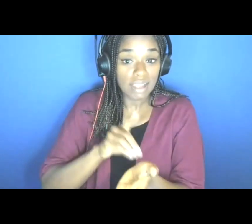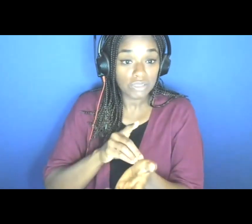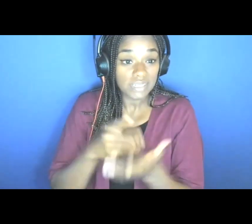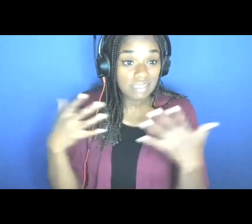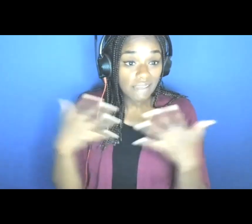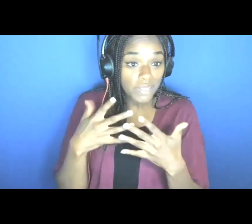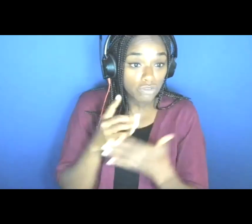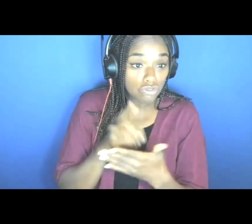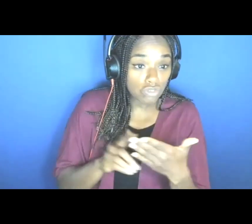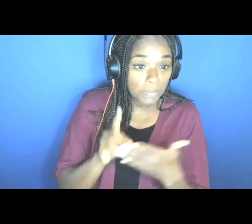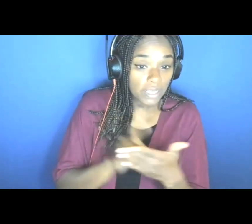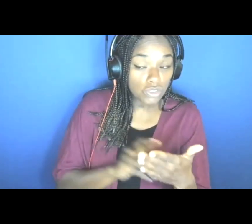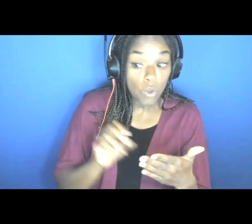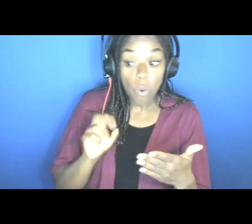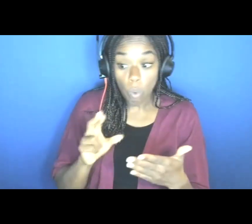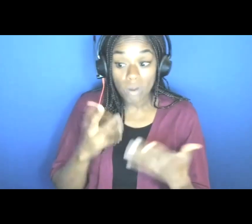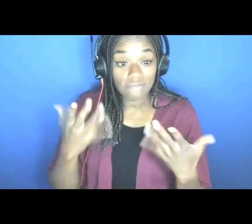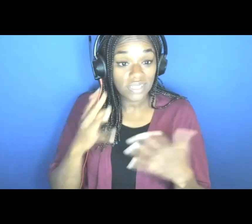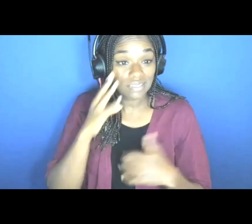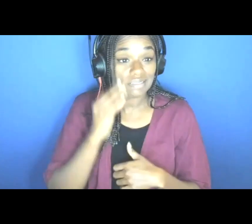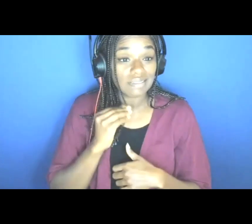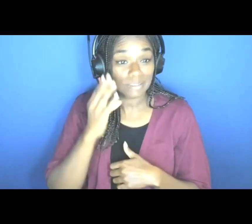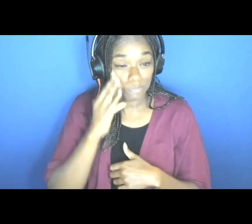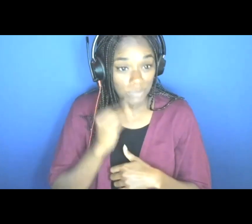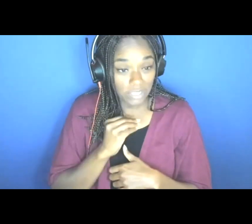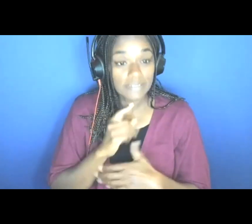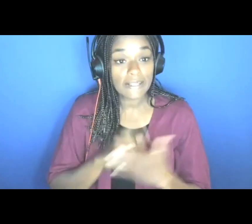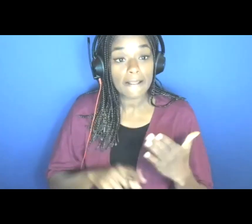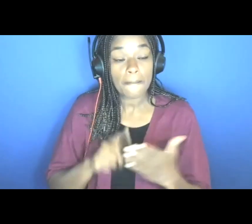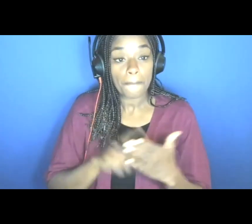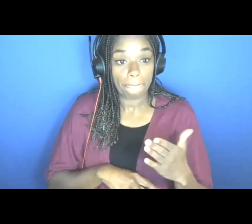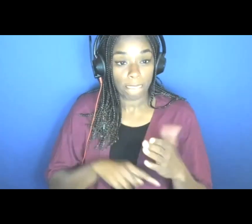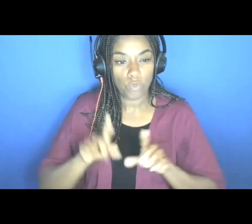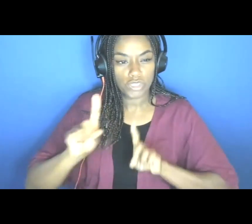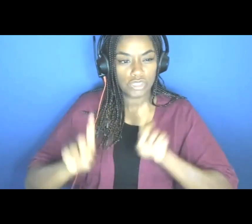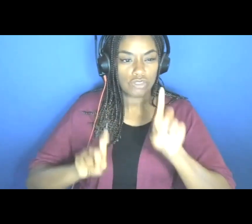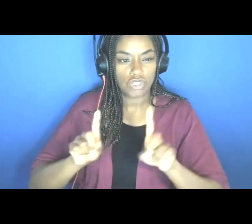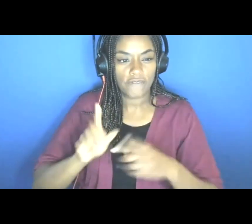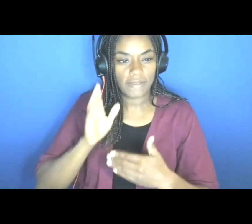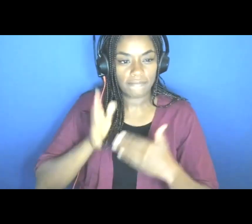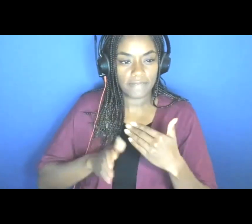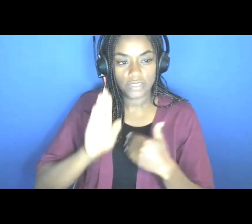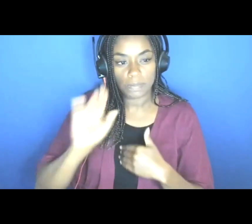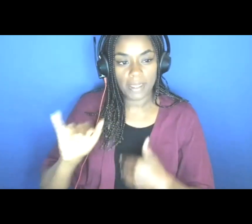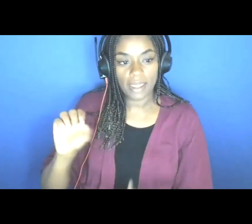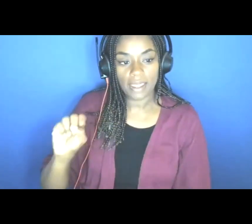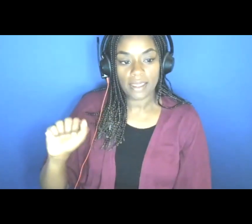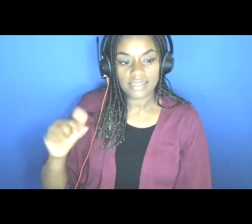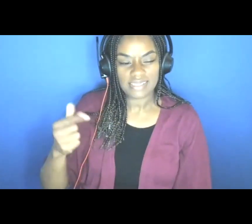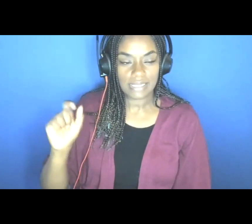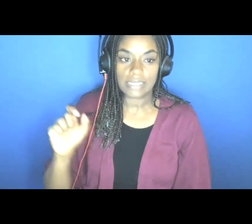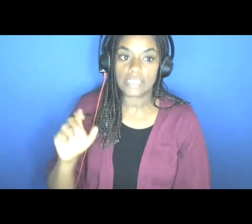They have even experienced discrimination. A survey done by SAGE, which is the nation's oldest